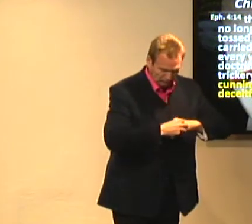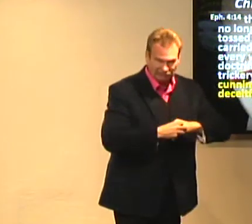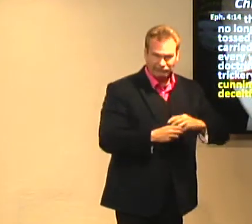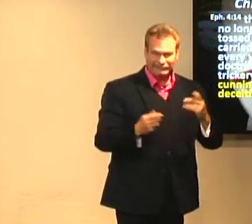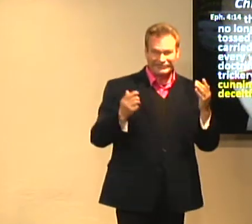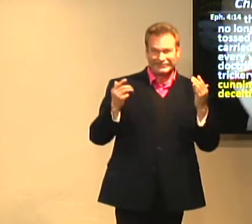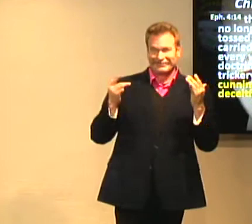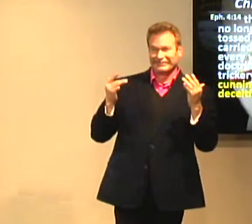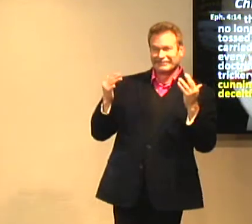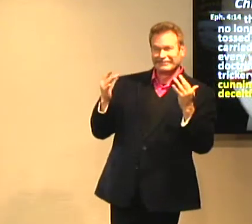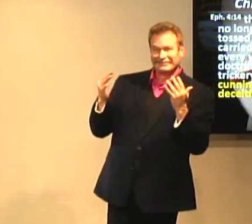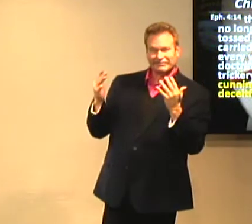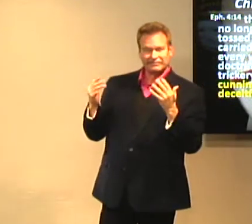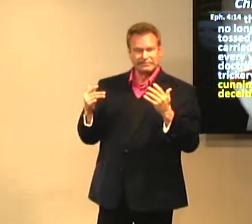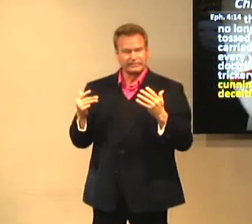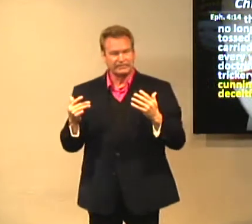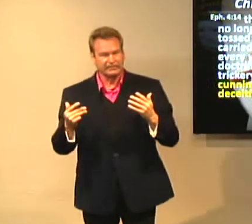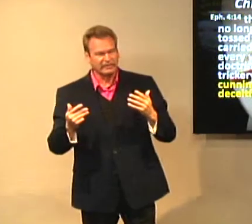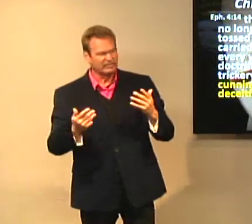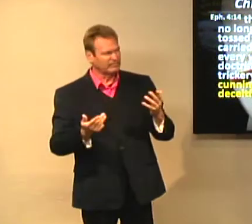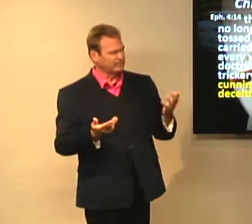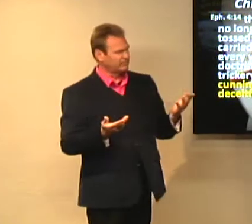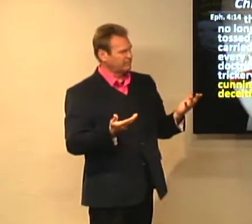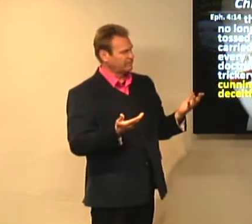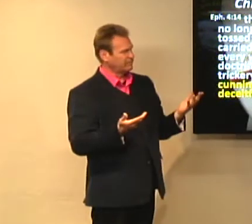He's got these gaudy rings all over his fingers.